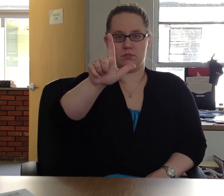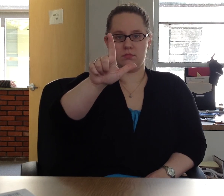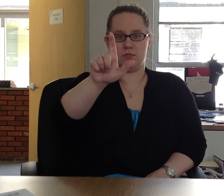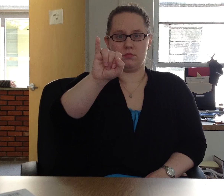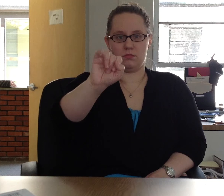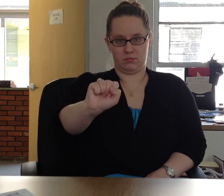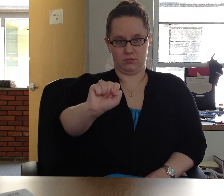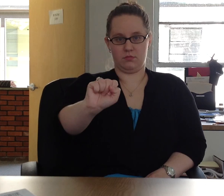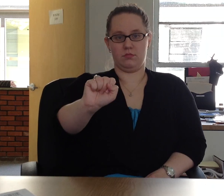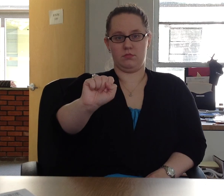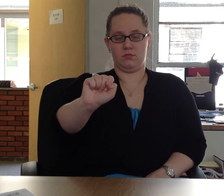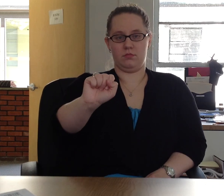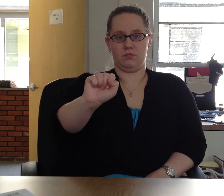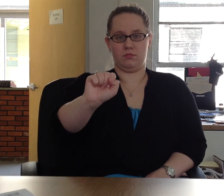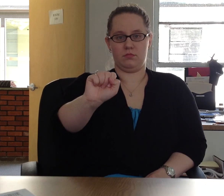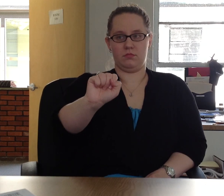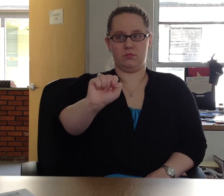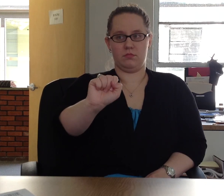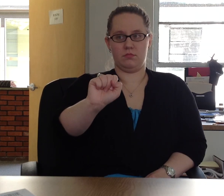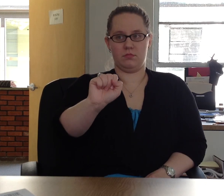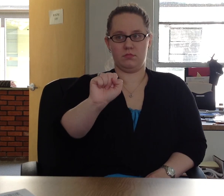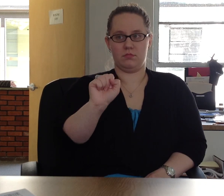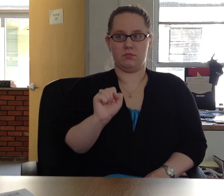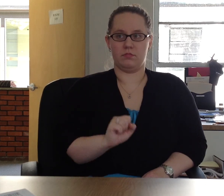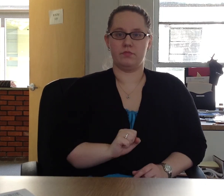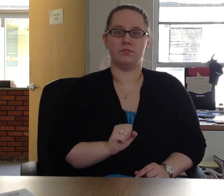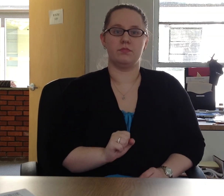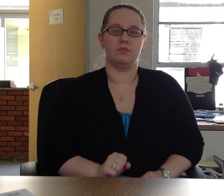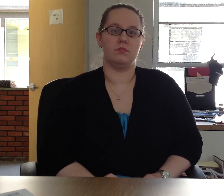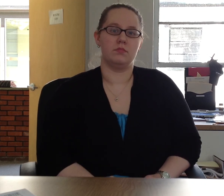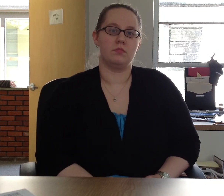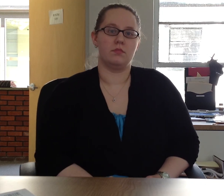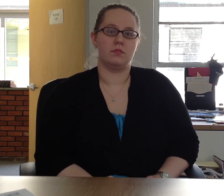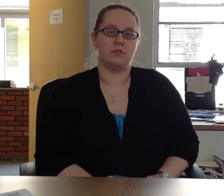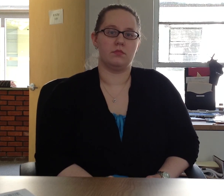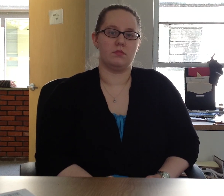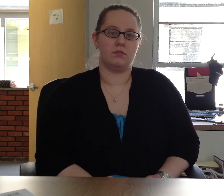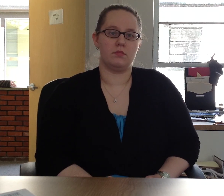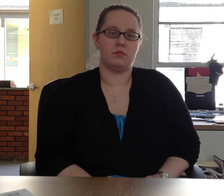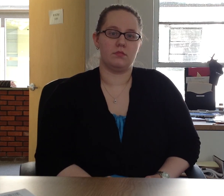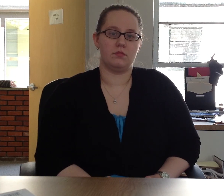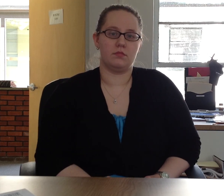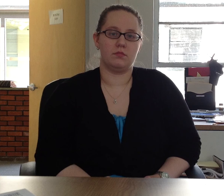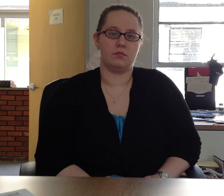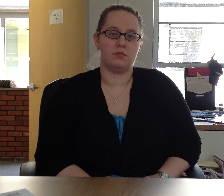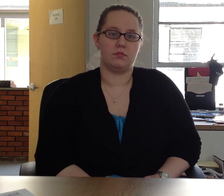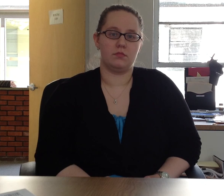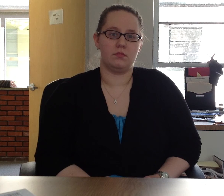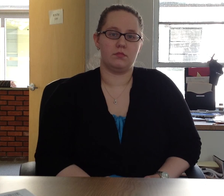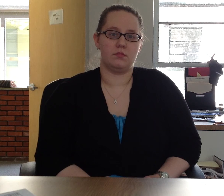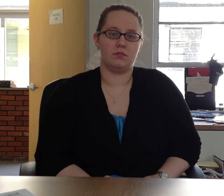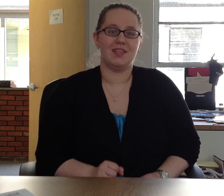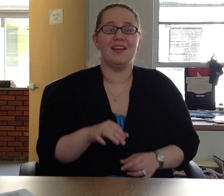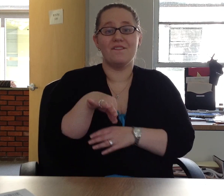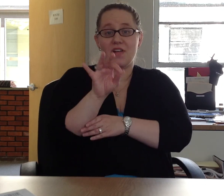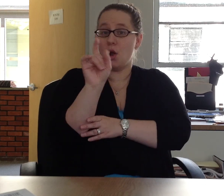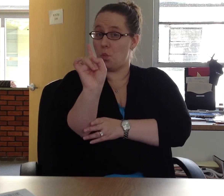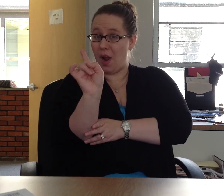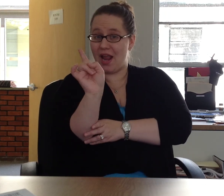Iralis. The larva stage of this parasite is found in pork and in